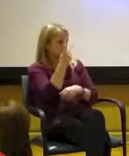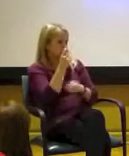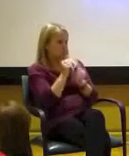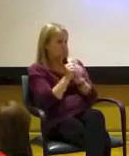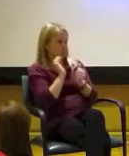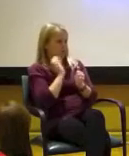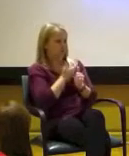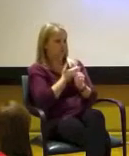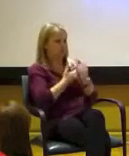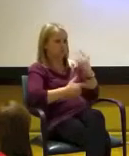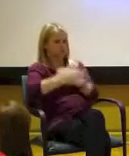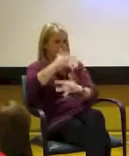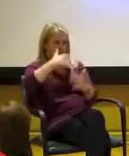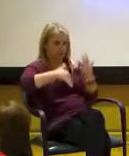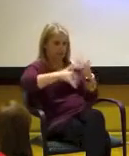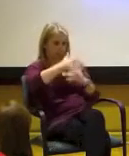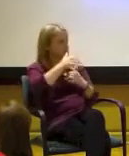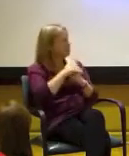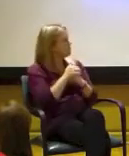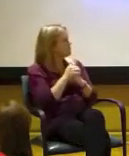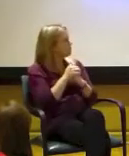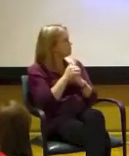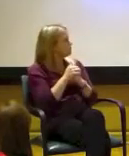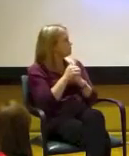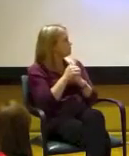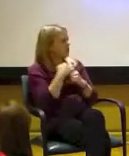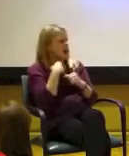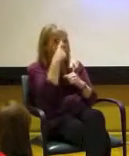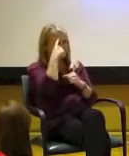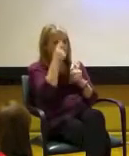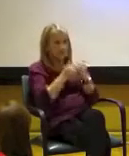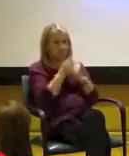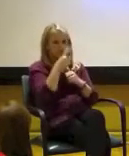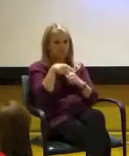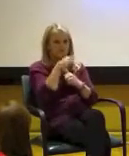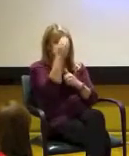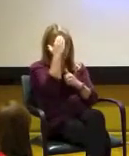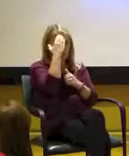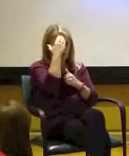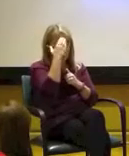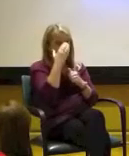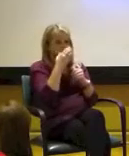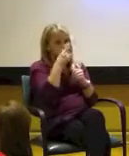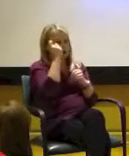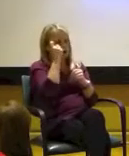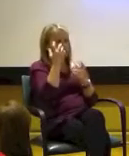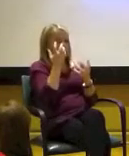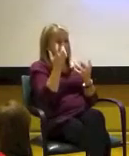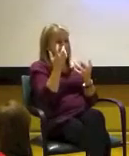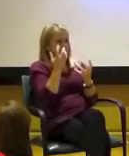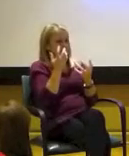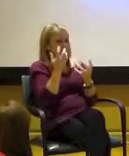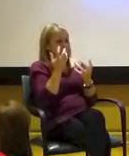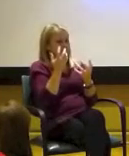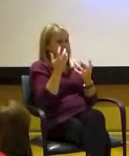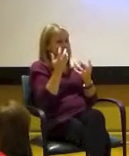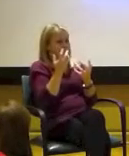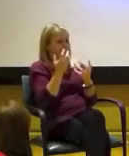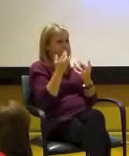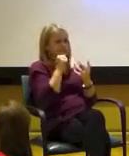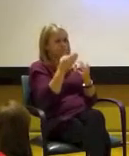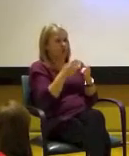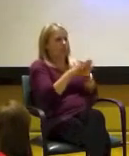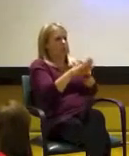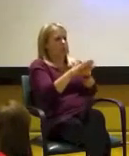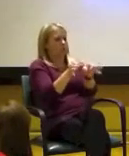our society. I think most of you know it's due to a failure of the closure